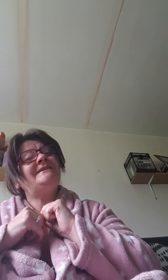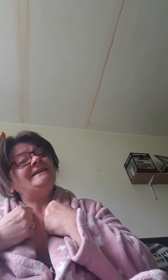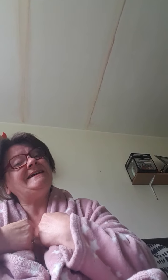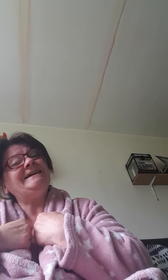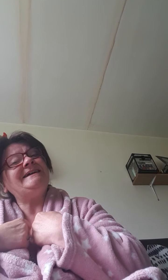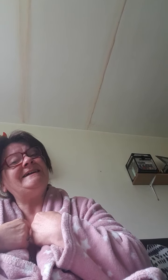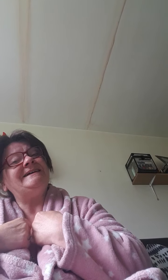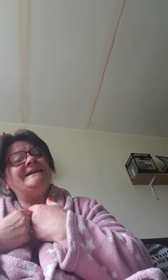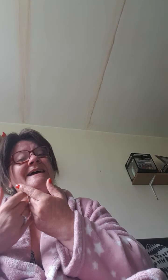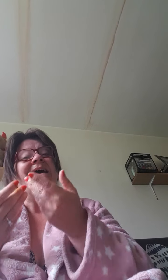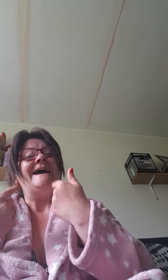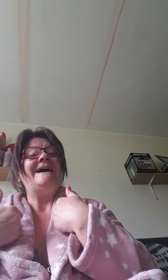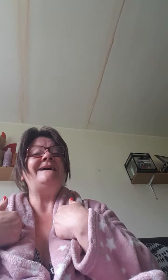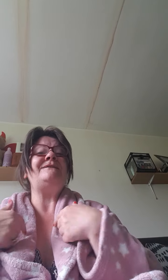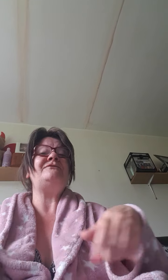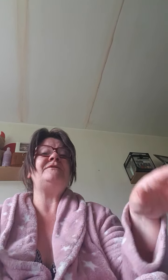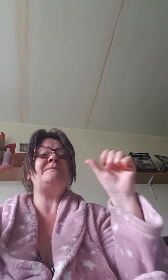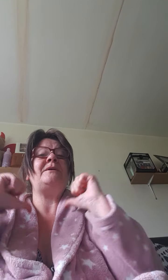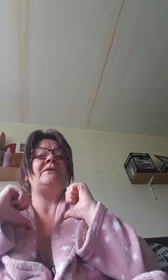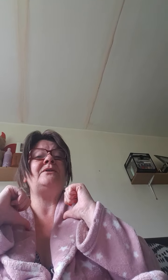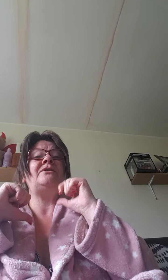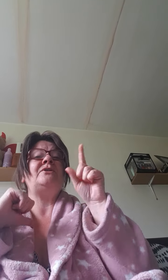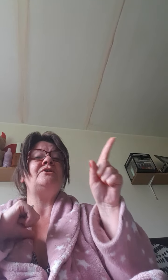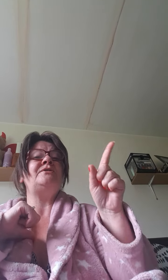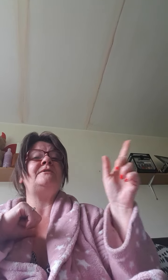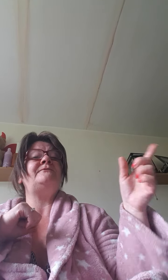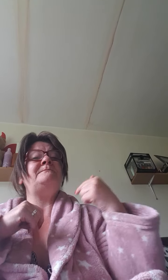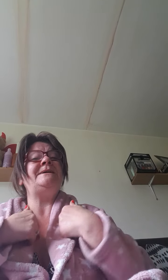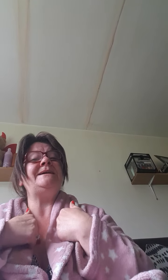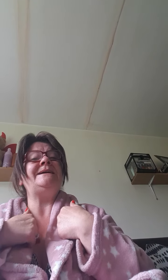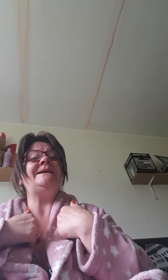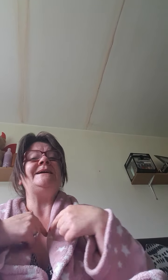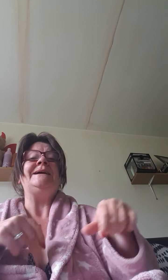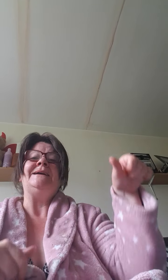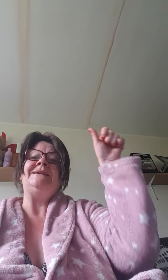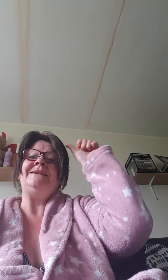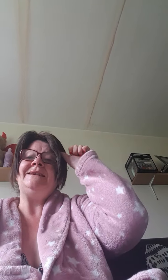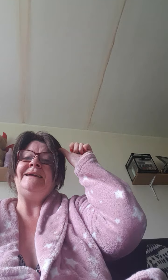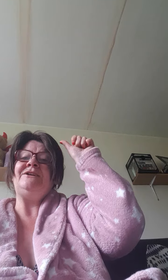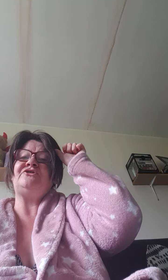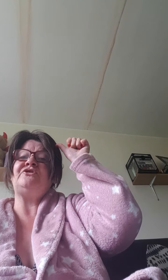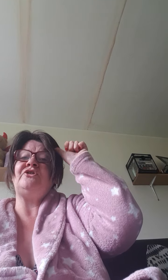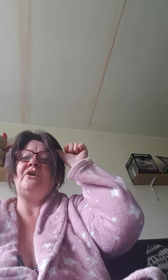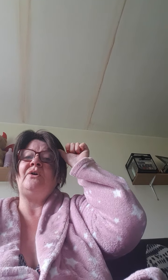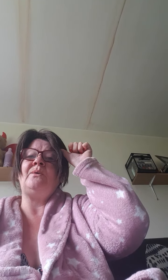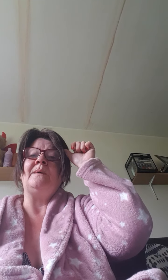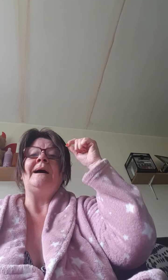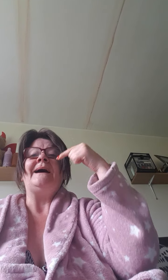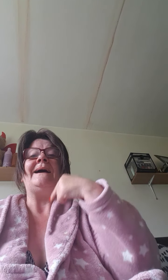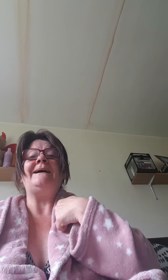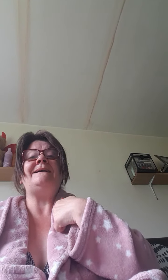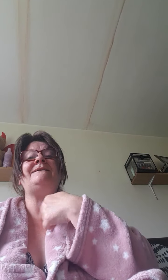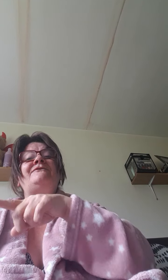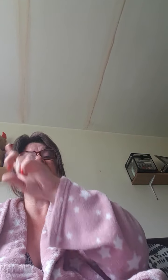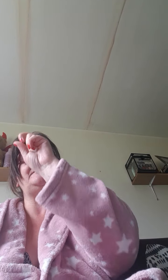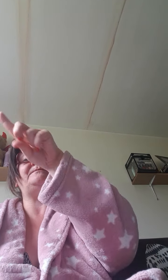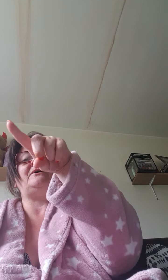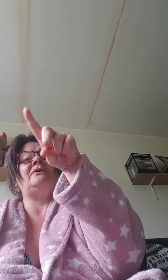Suddenly, every part of me needs to know every